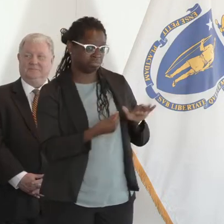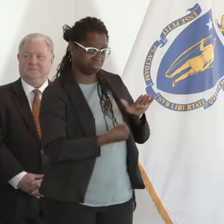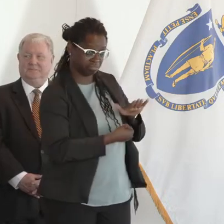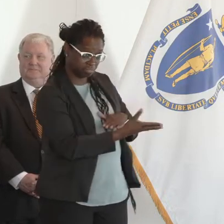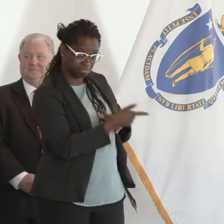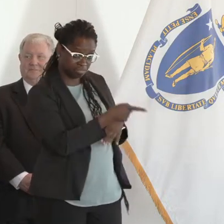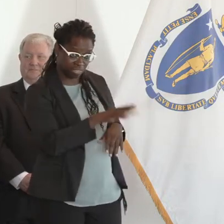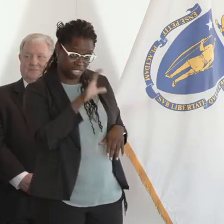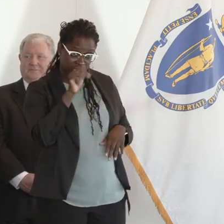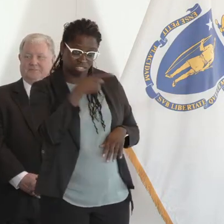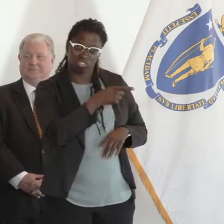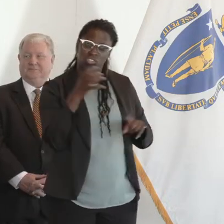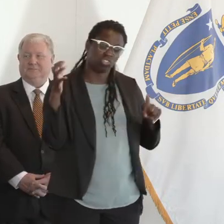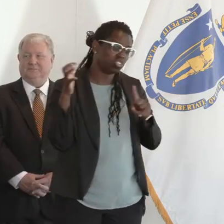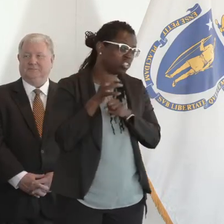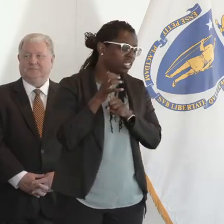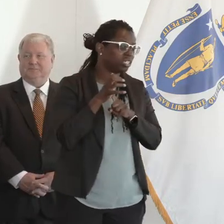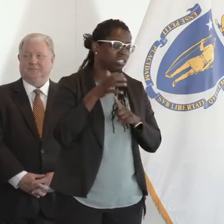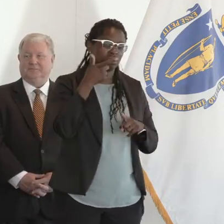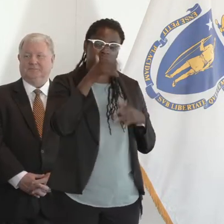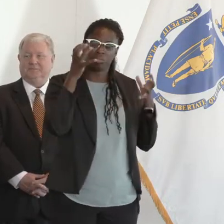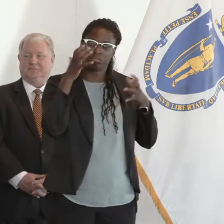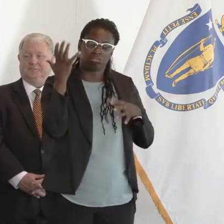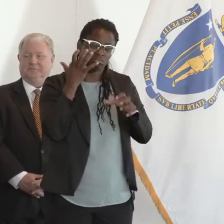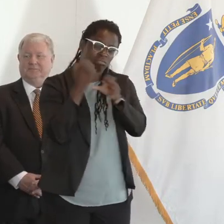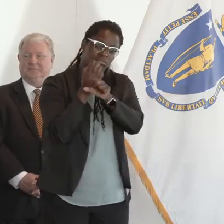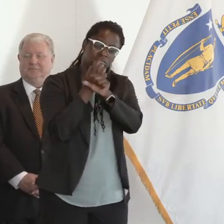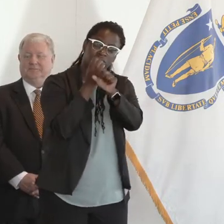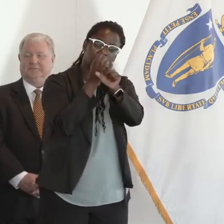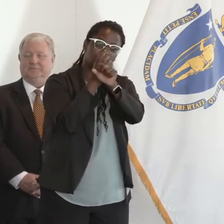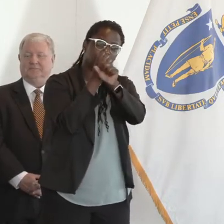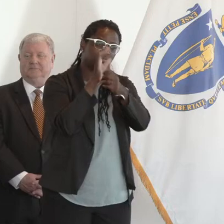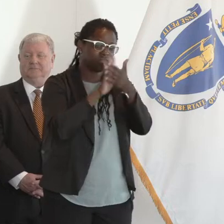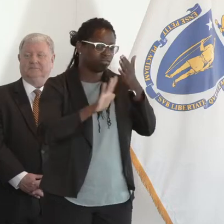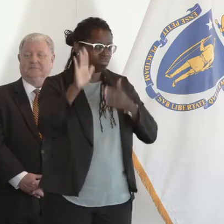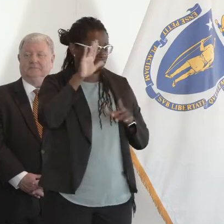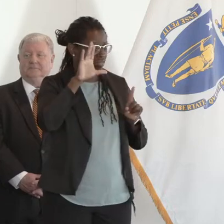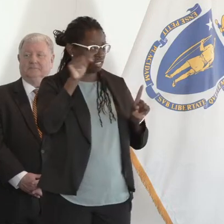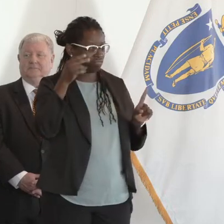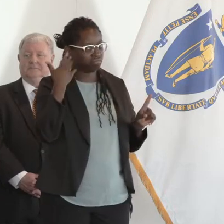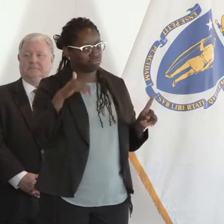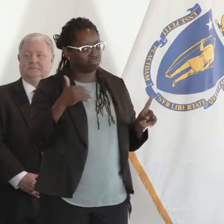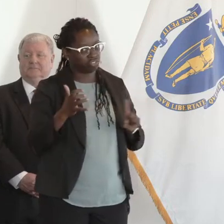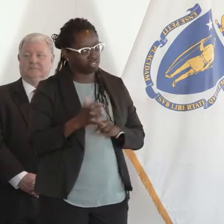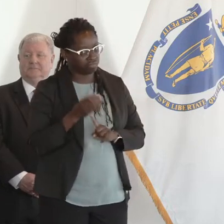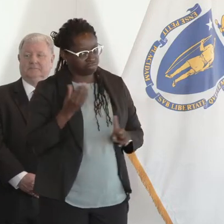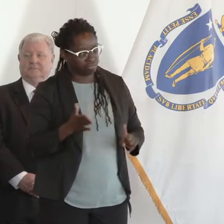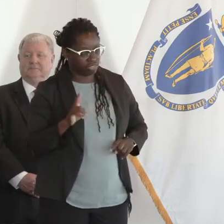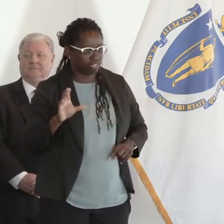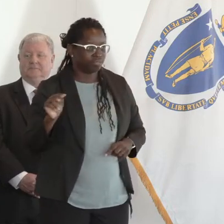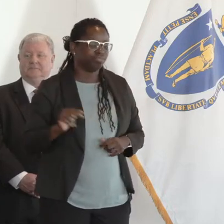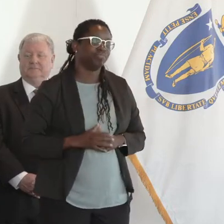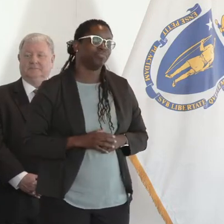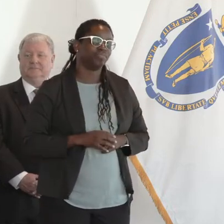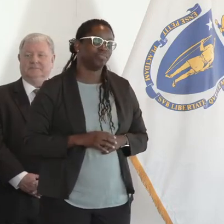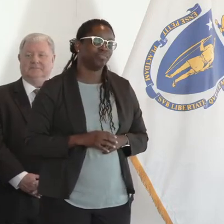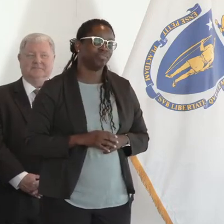nutmeg state, the basketball state. So wonderful to see you, Governor Lamont. And we won't talk about you being a Yankees